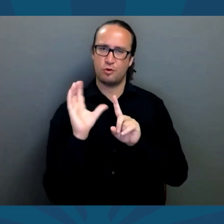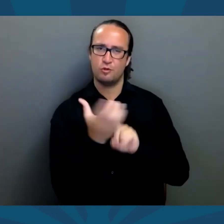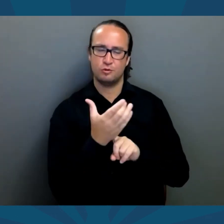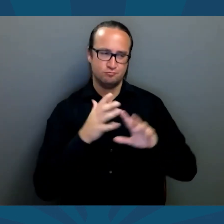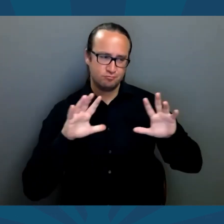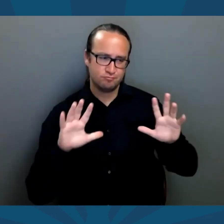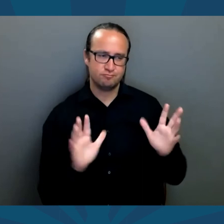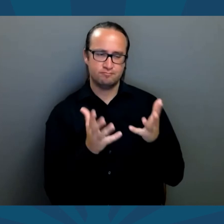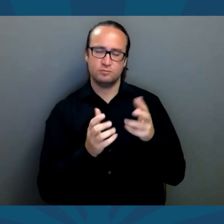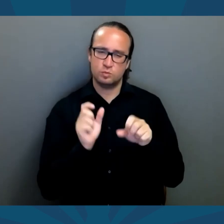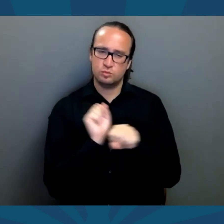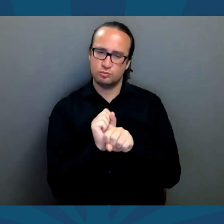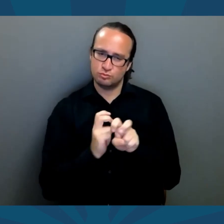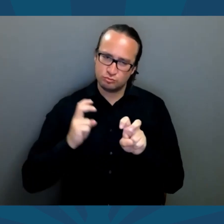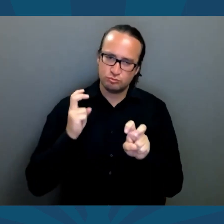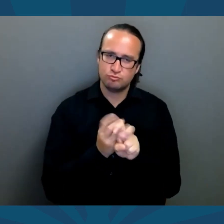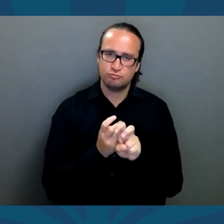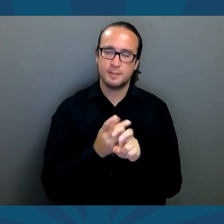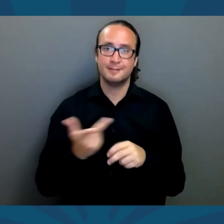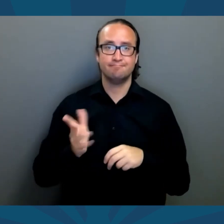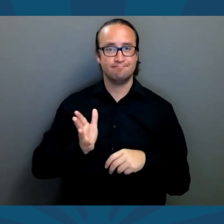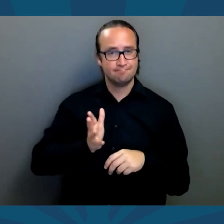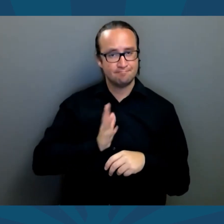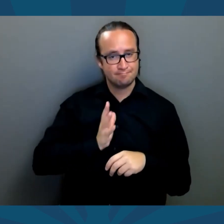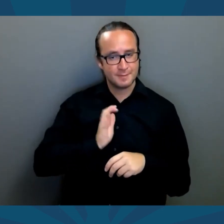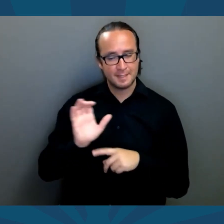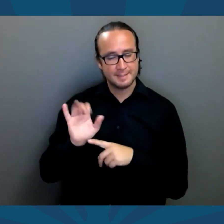I continue to push for a culture of hard work,